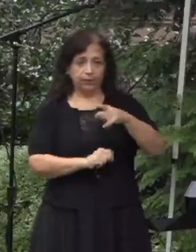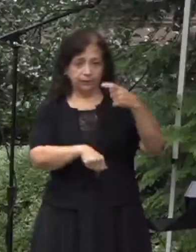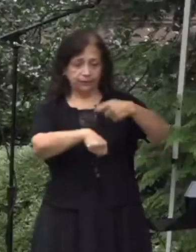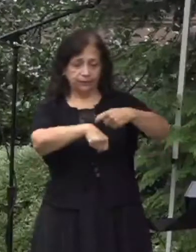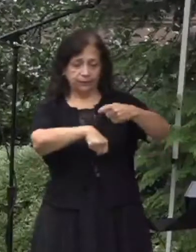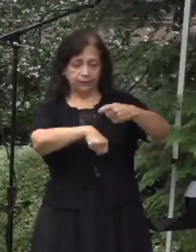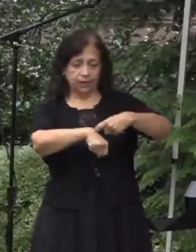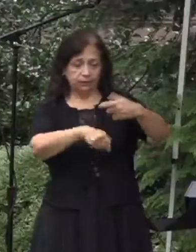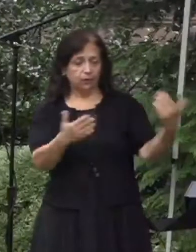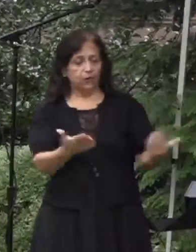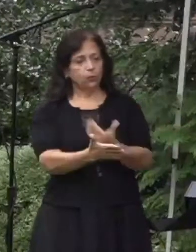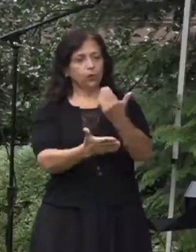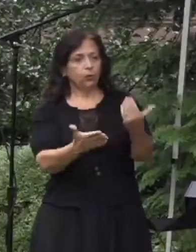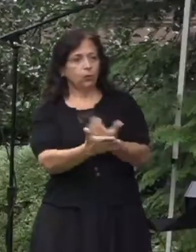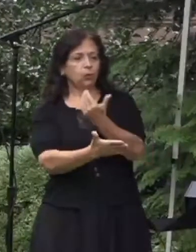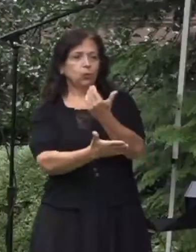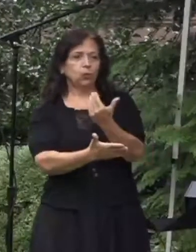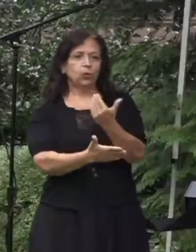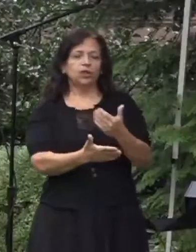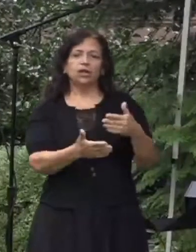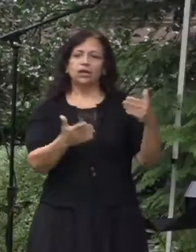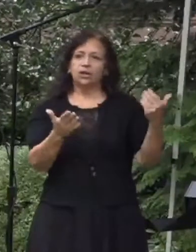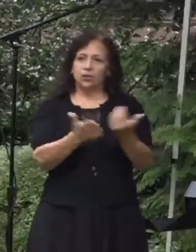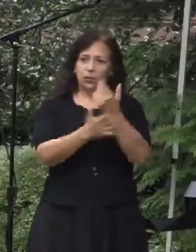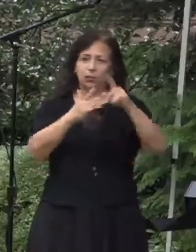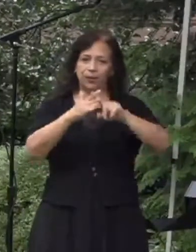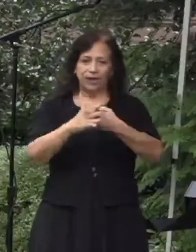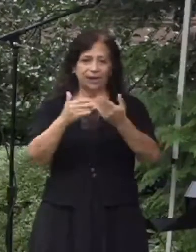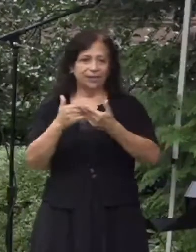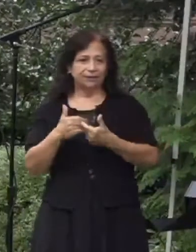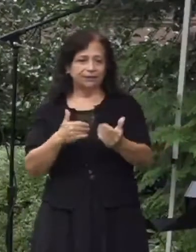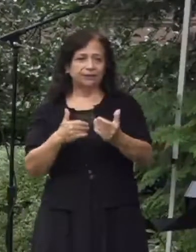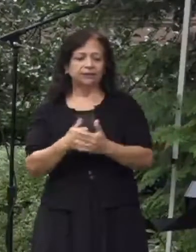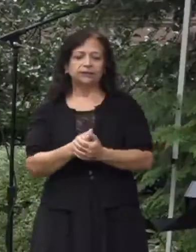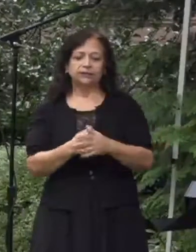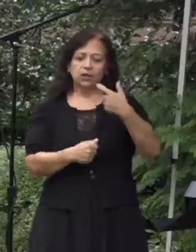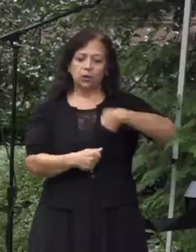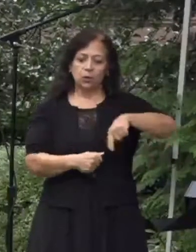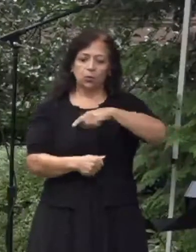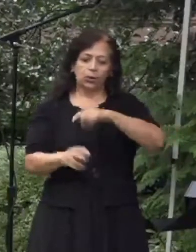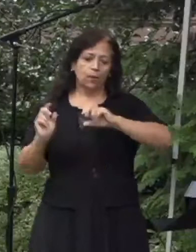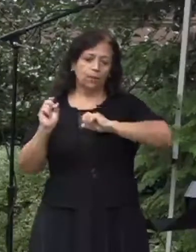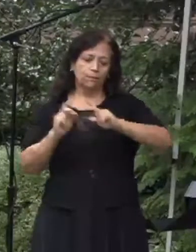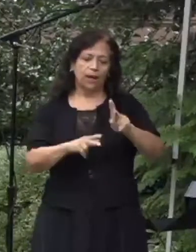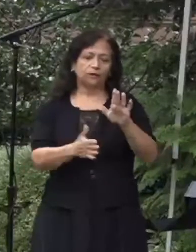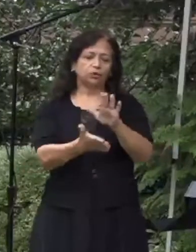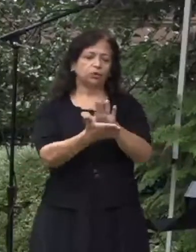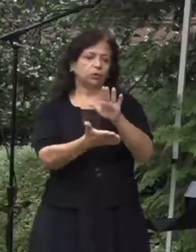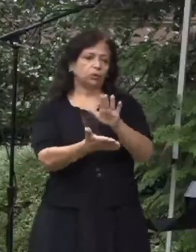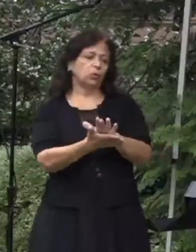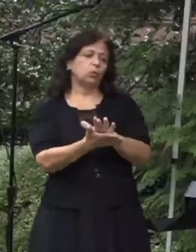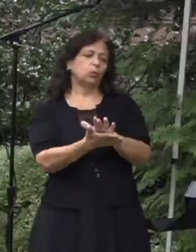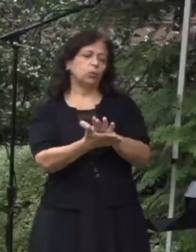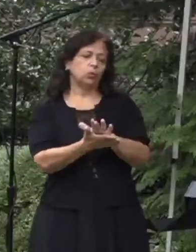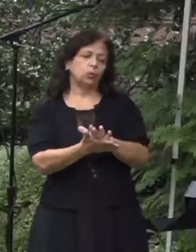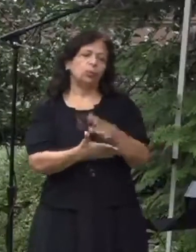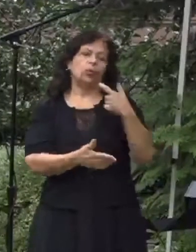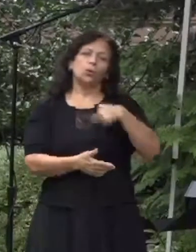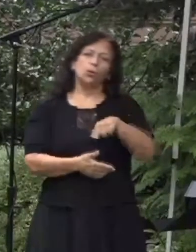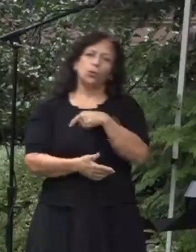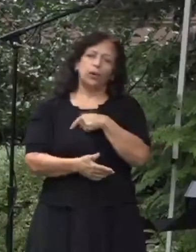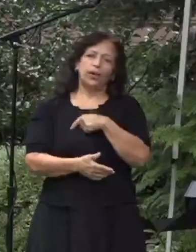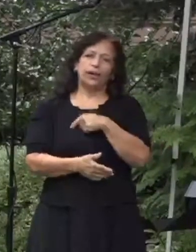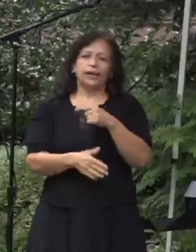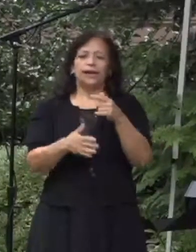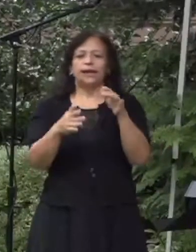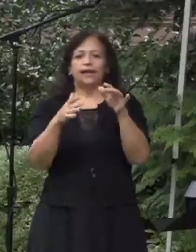of renewal and new beginnings. We go back to school, we settle